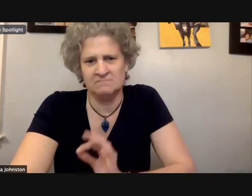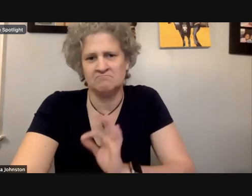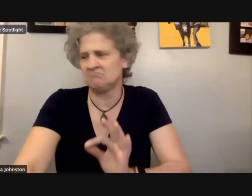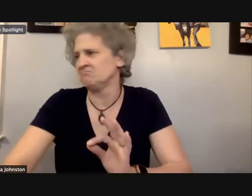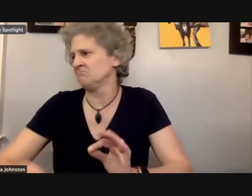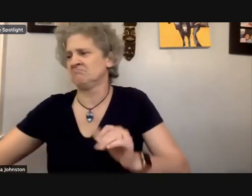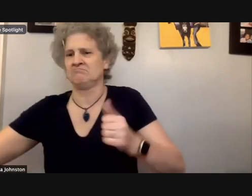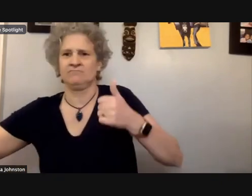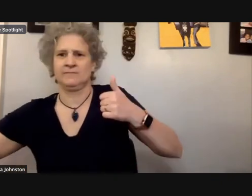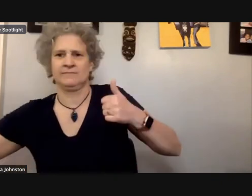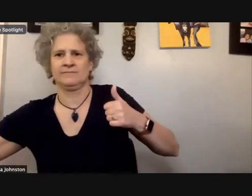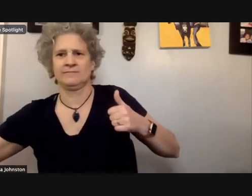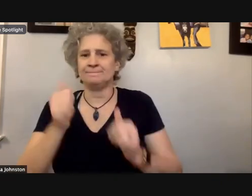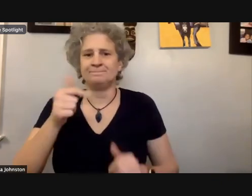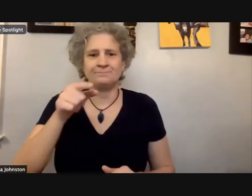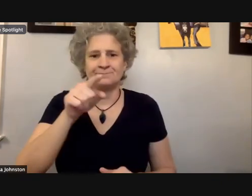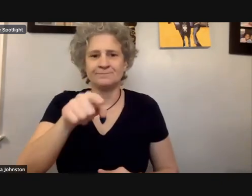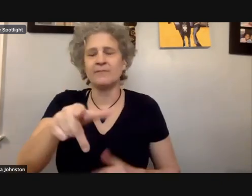good question. Okay.